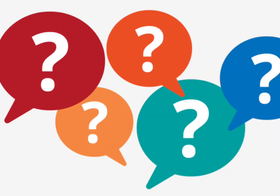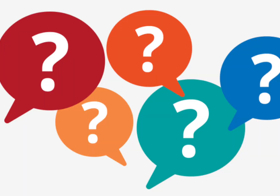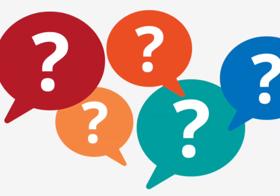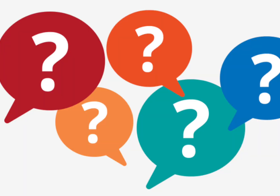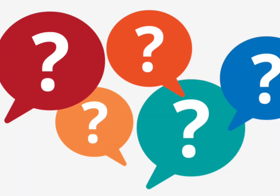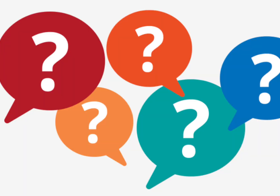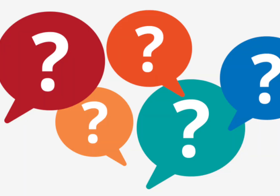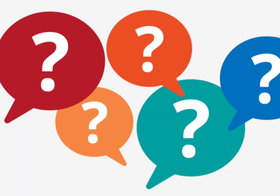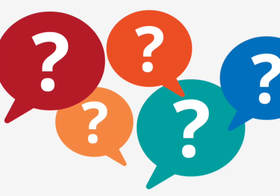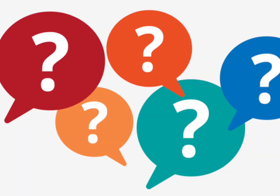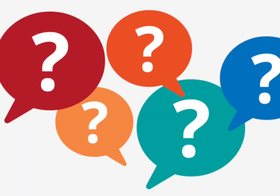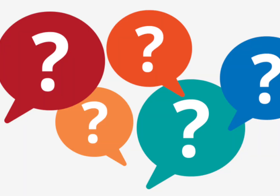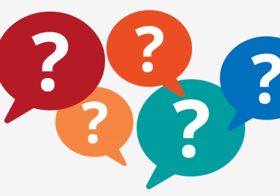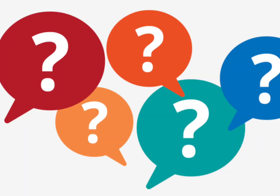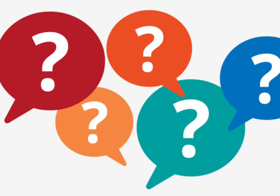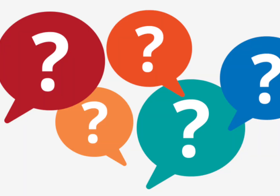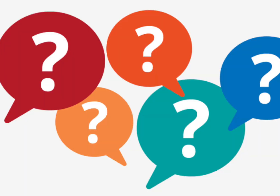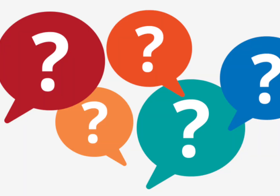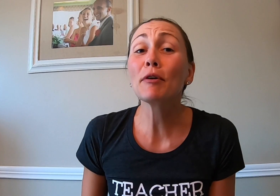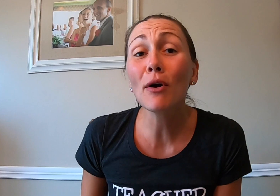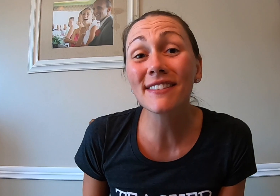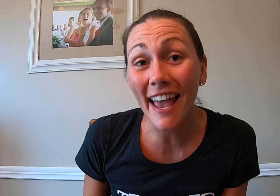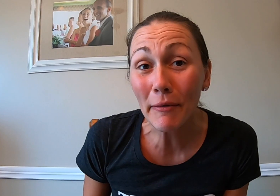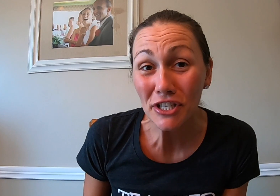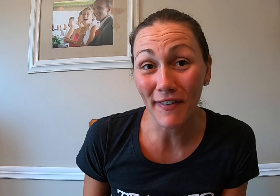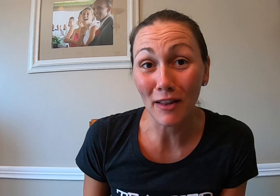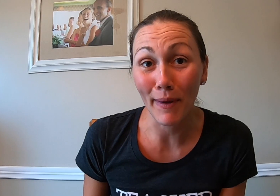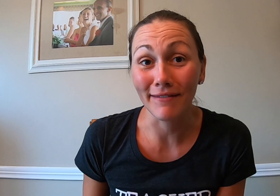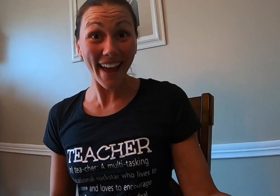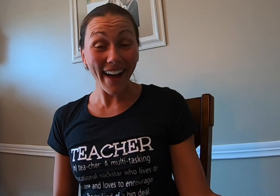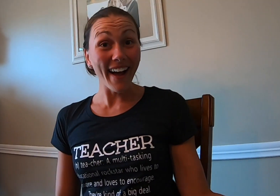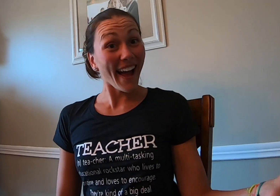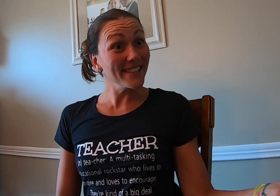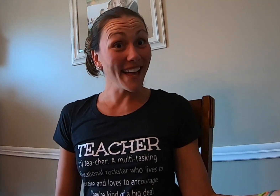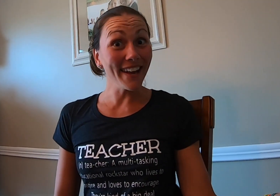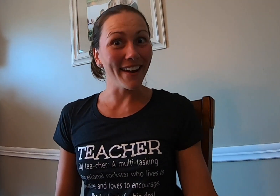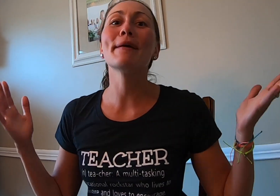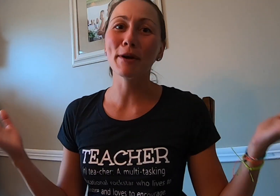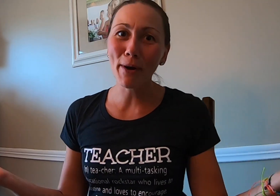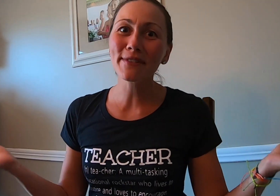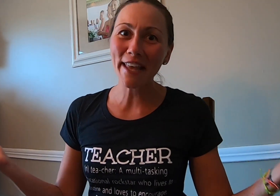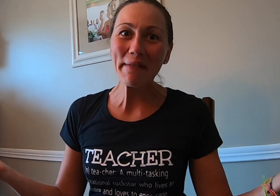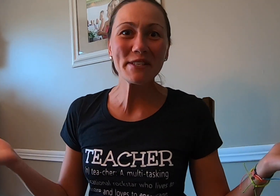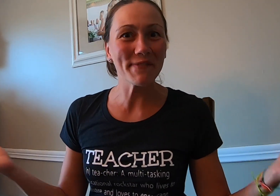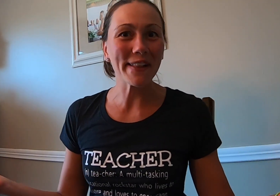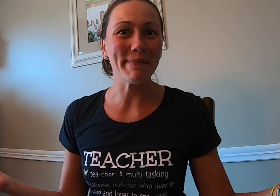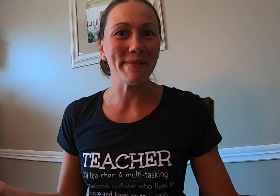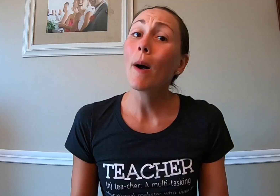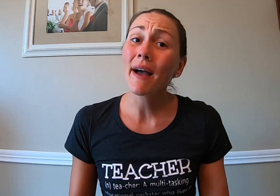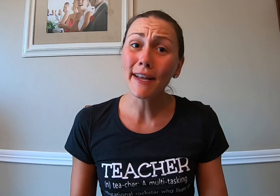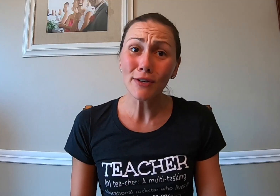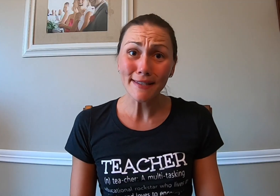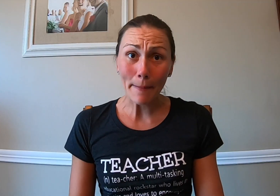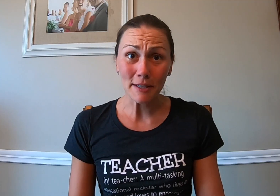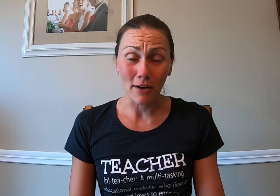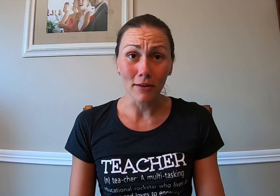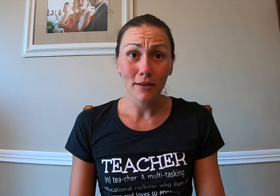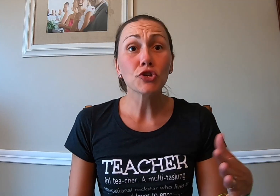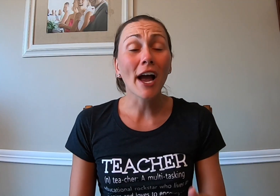ask? Well, here's a few reasons why. It promotes language development. Yeah, I said it. It promotes language development. While many are skeptical, your child